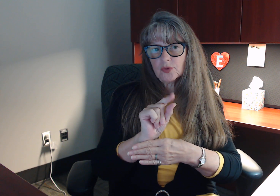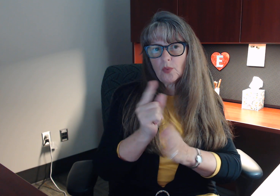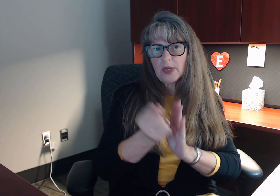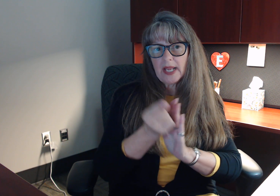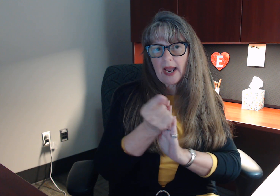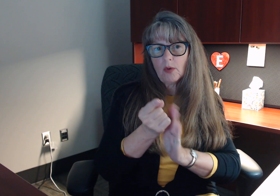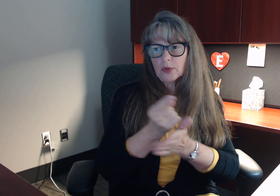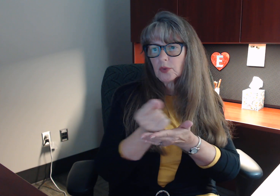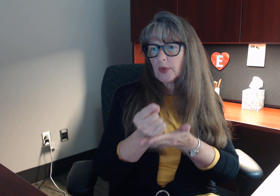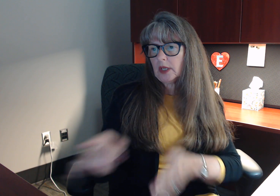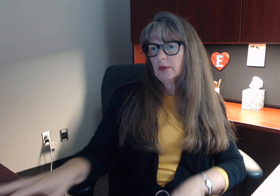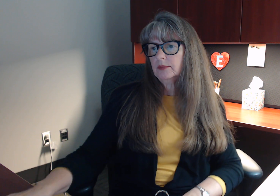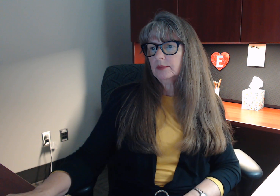20 hours a week.